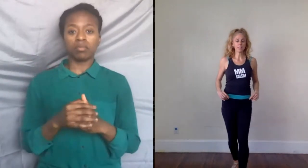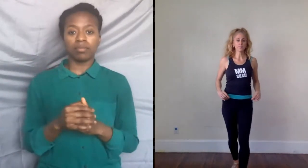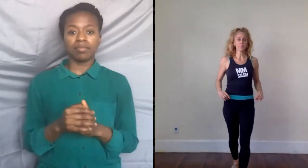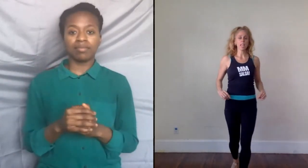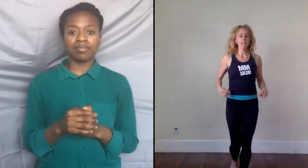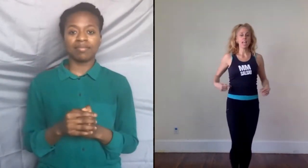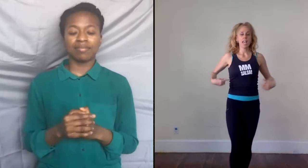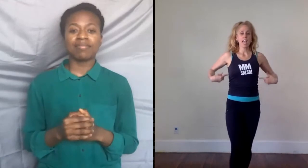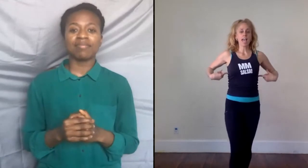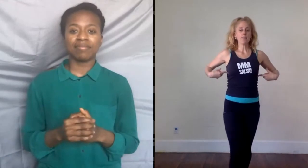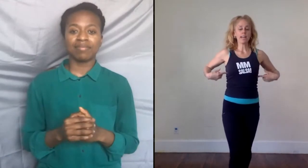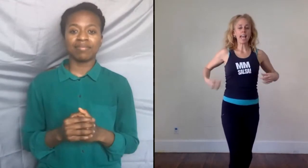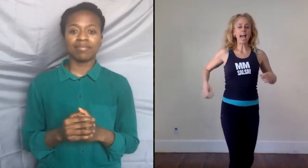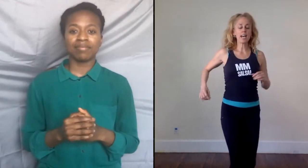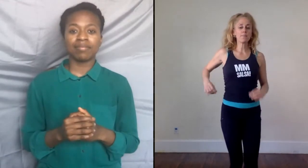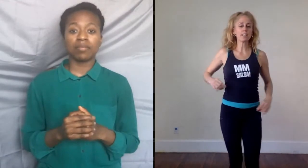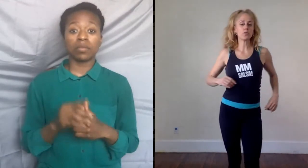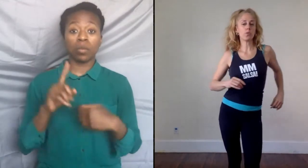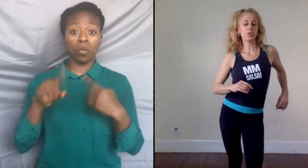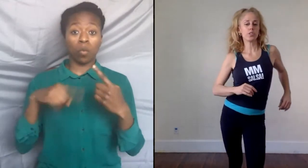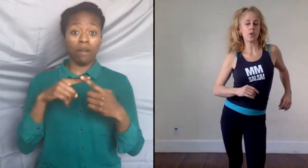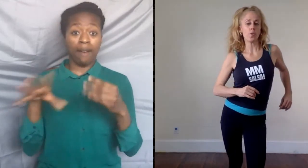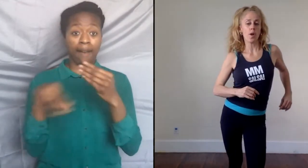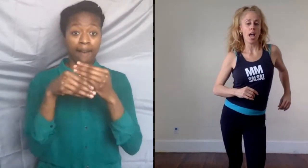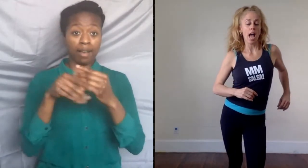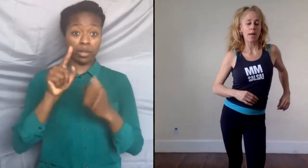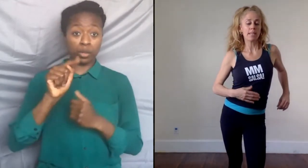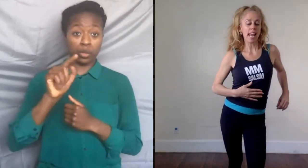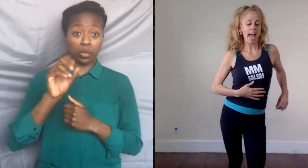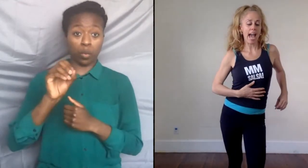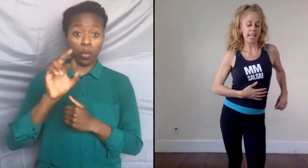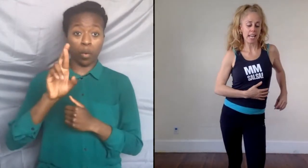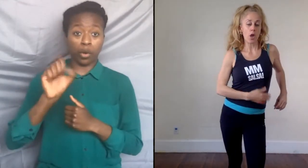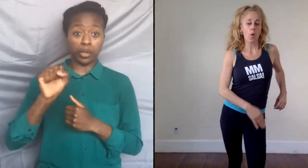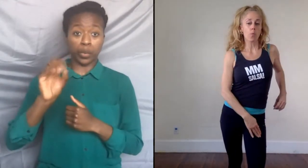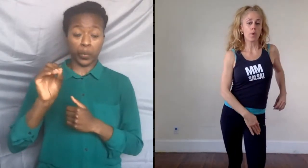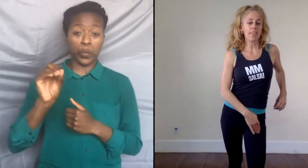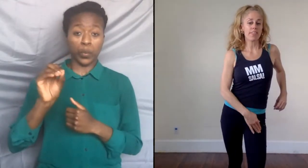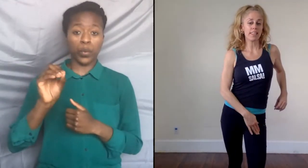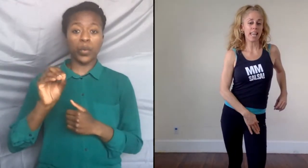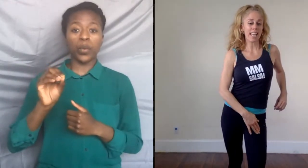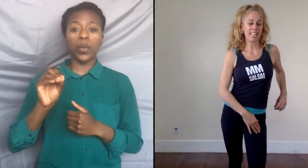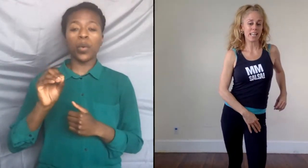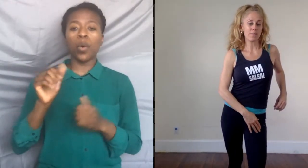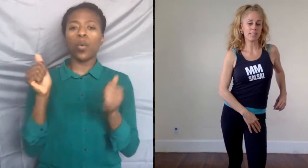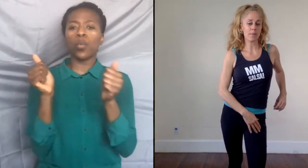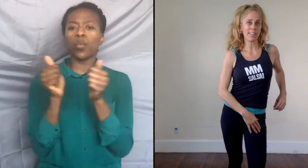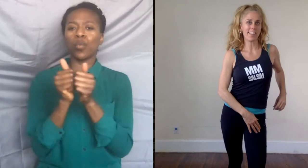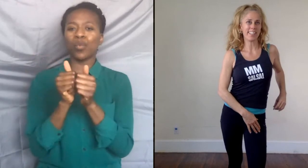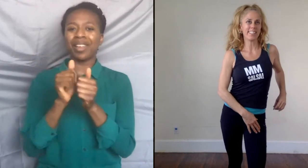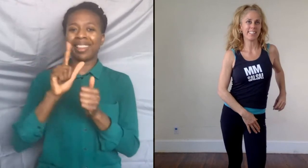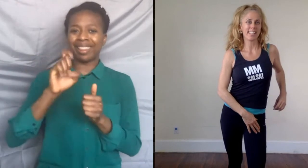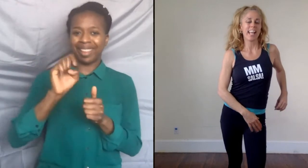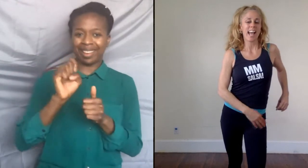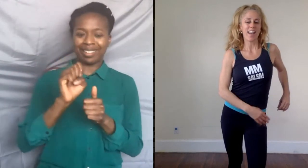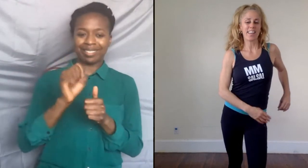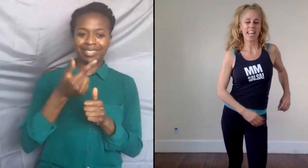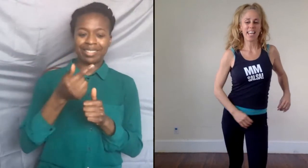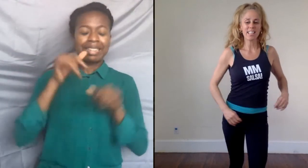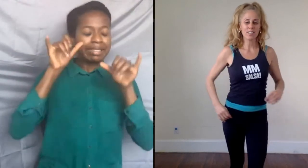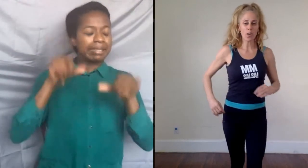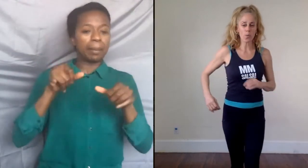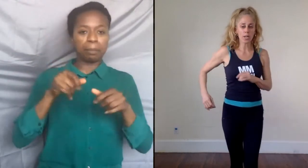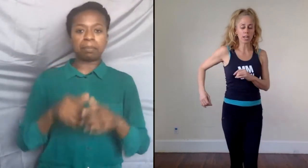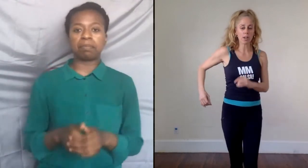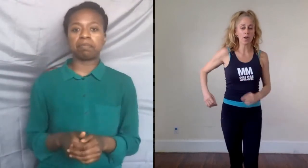back. And when I add my torso, I'm gonna add it with the leg that I'm stepping on.